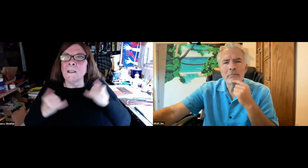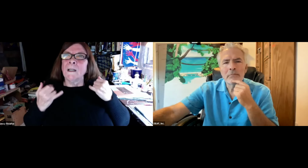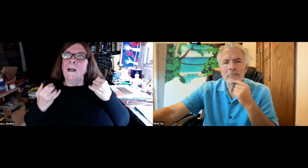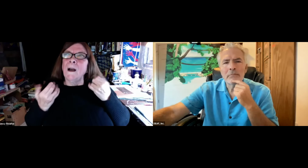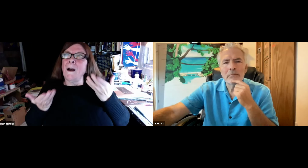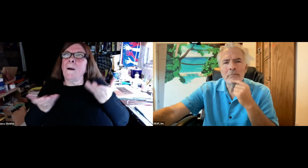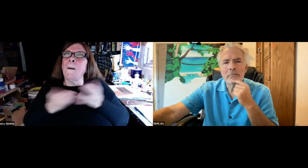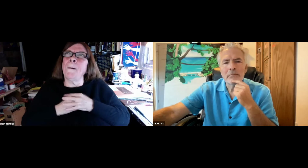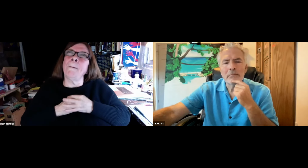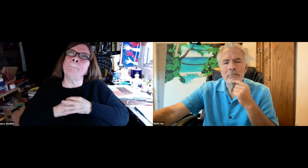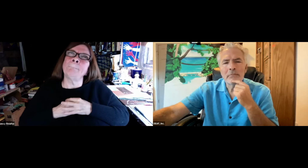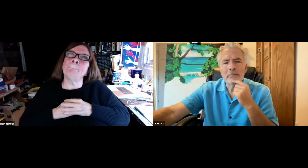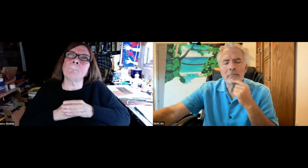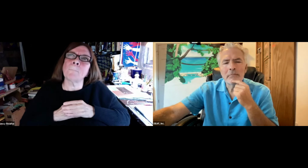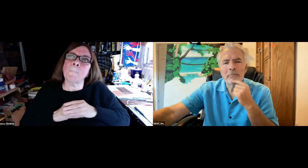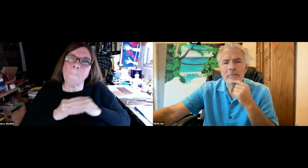in PISL.